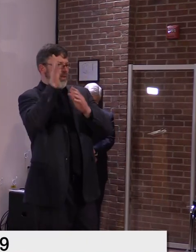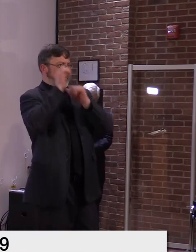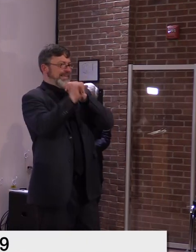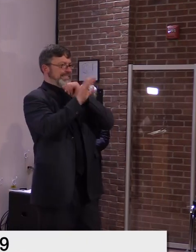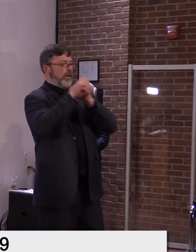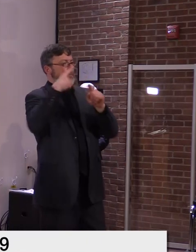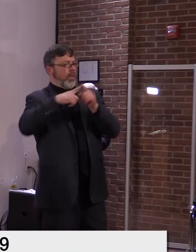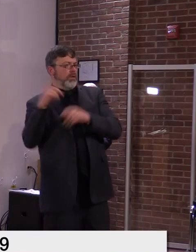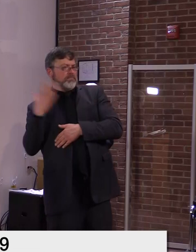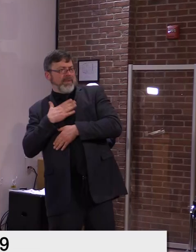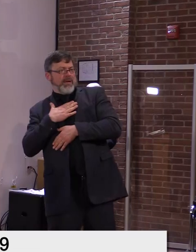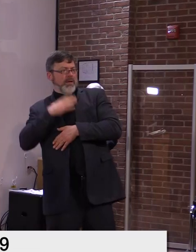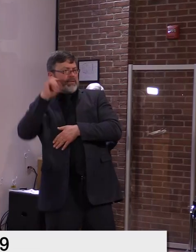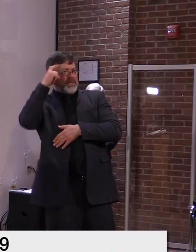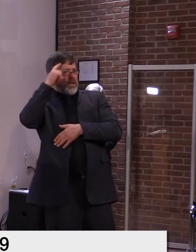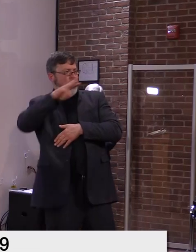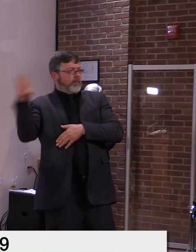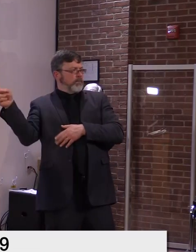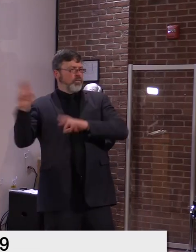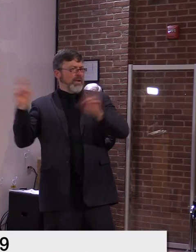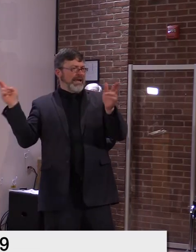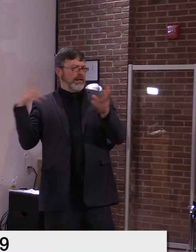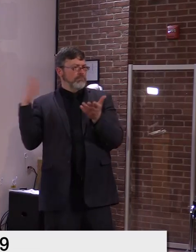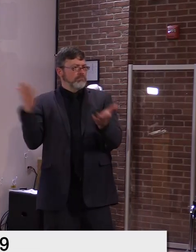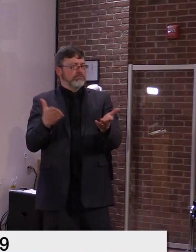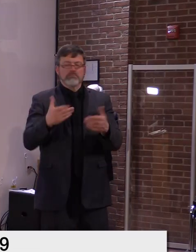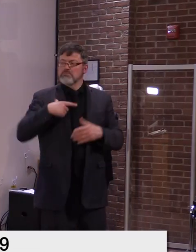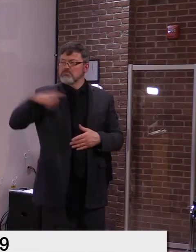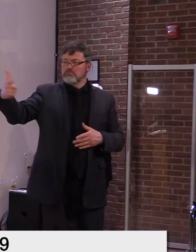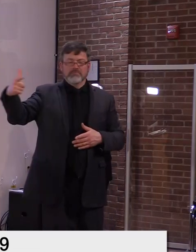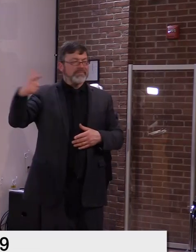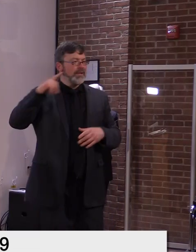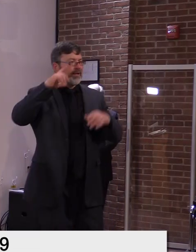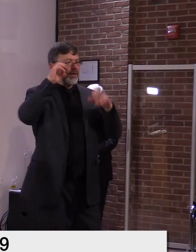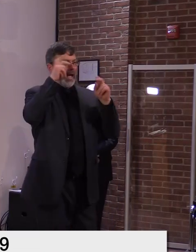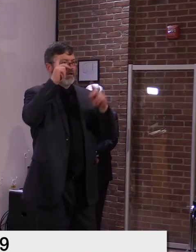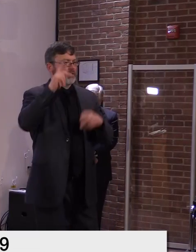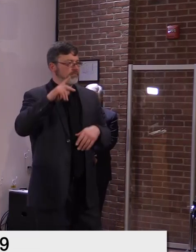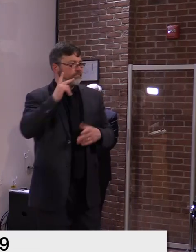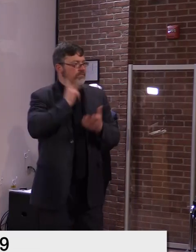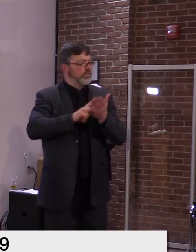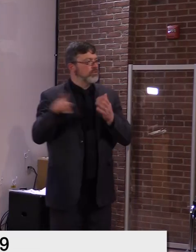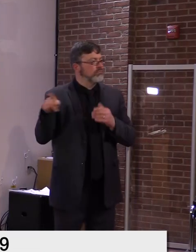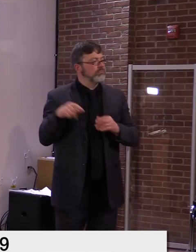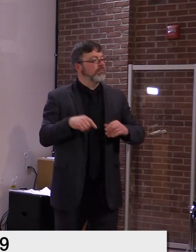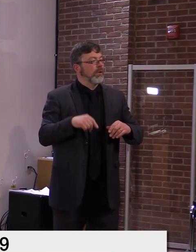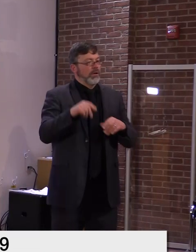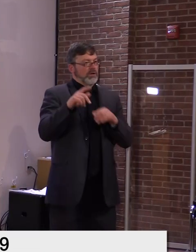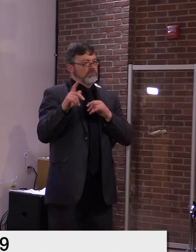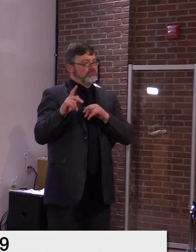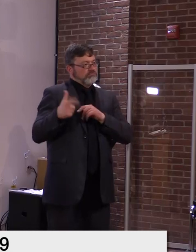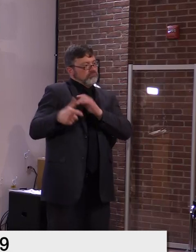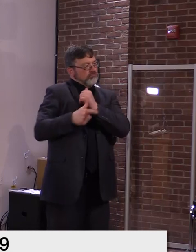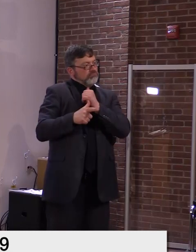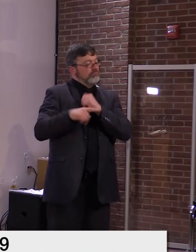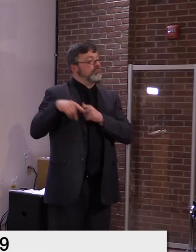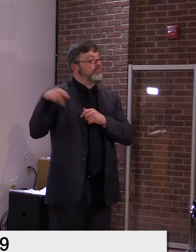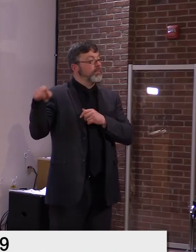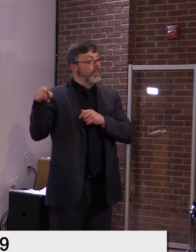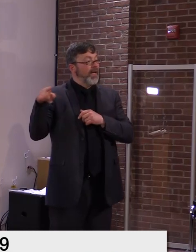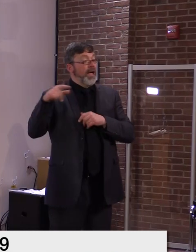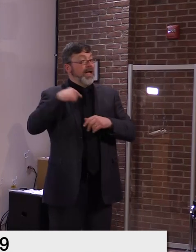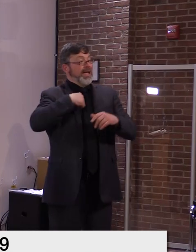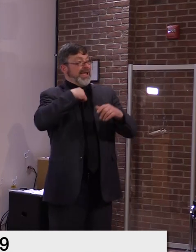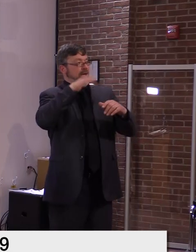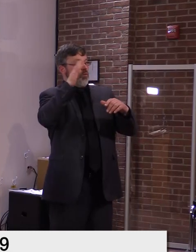Yeah, sure. That's a great question. Thank you. So as you saw, the first strand of our push is this website, which is available to all.